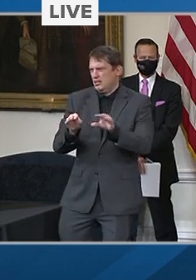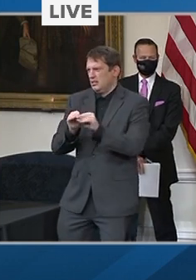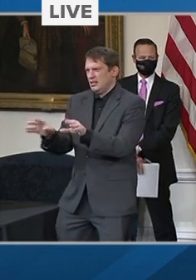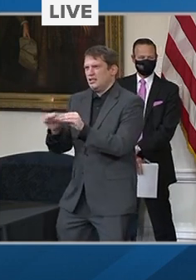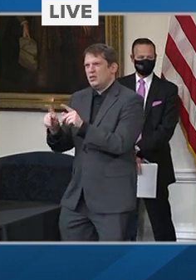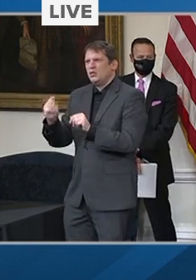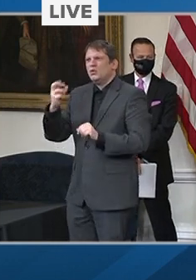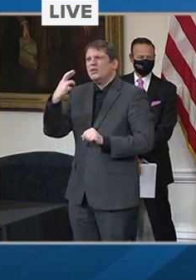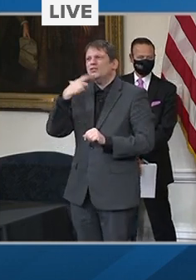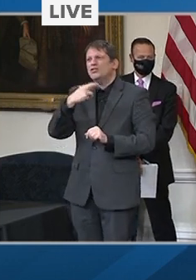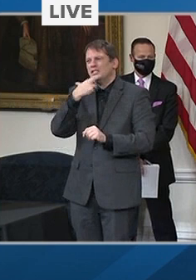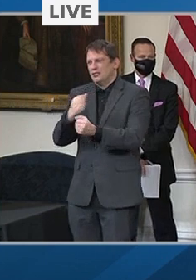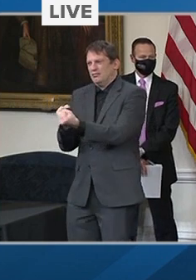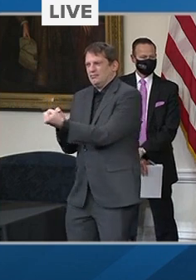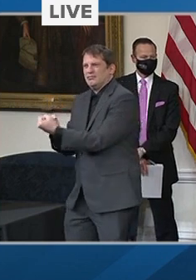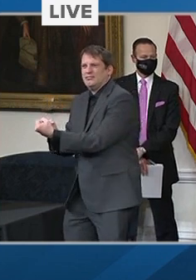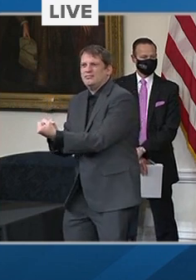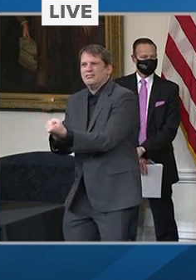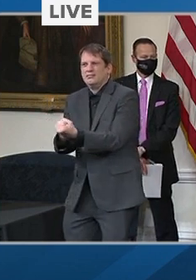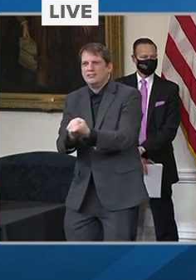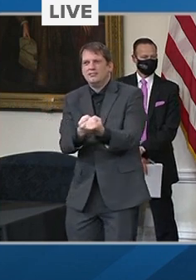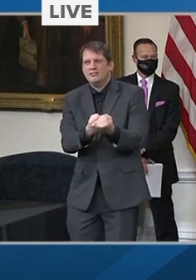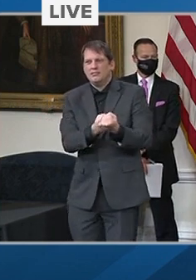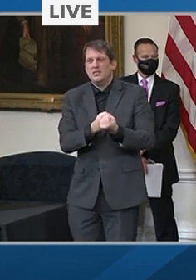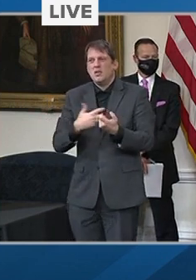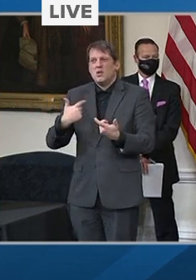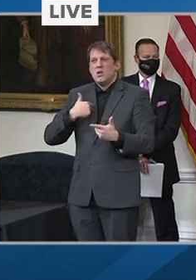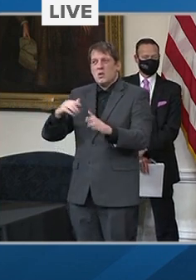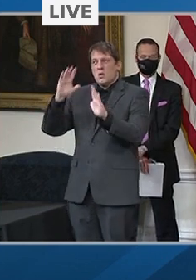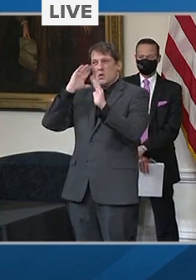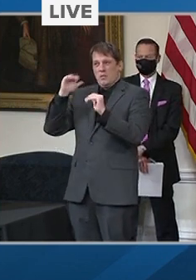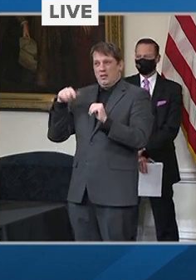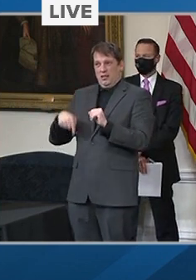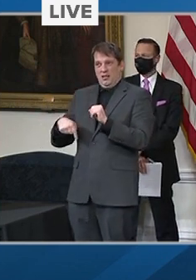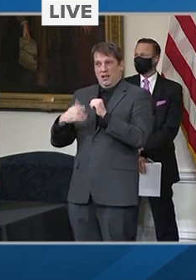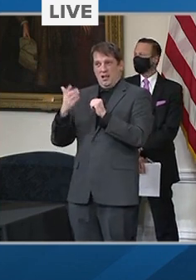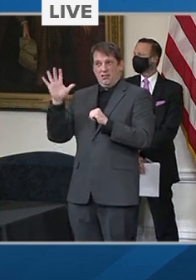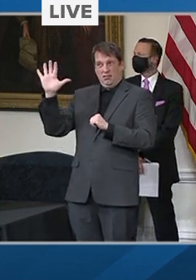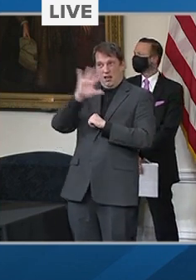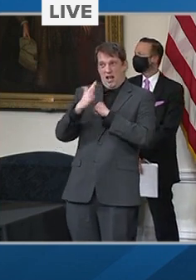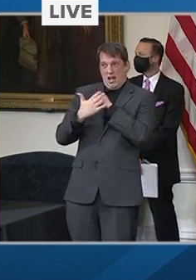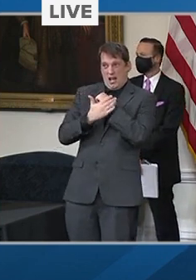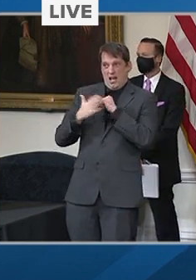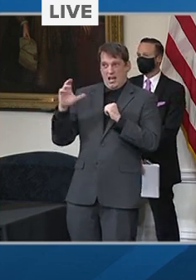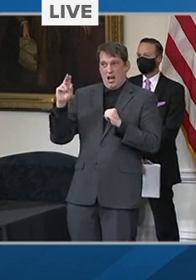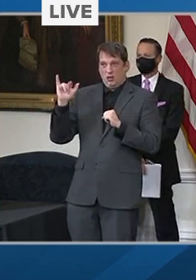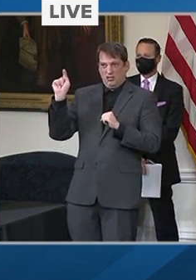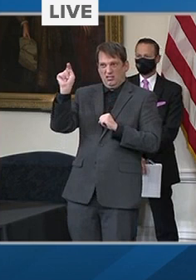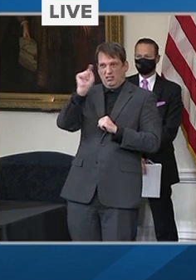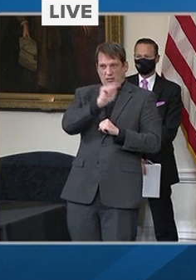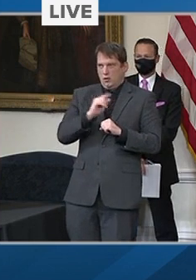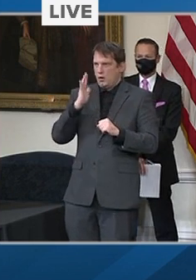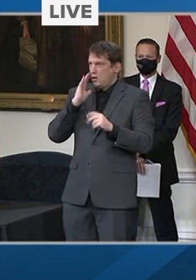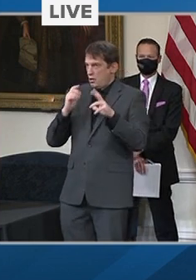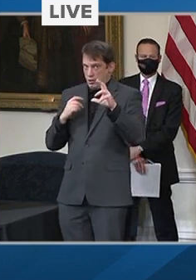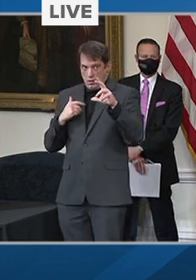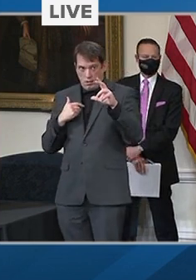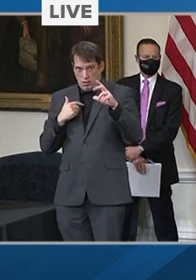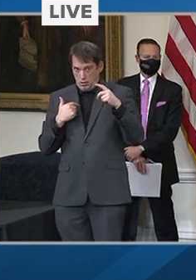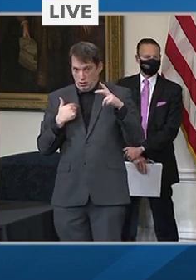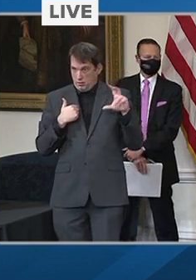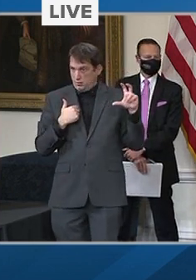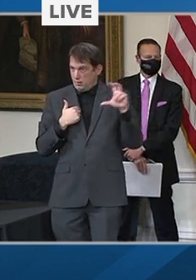are calling on the county governments to match this state investment in order to help our struggling small businesses